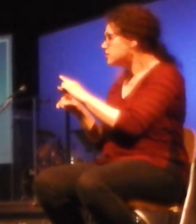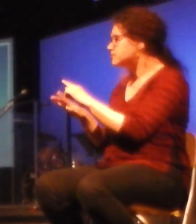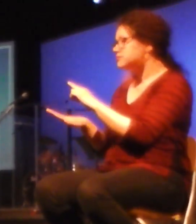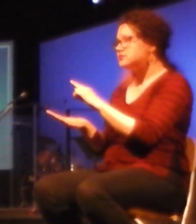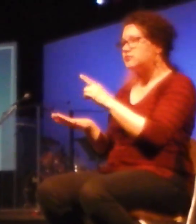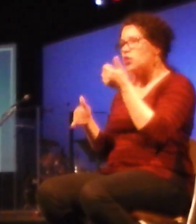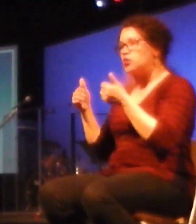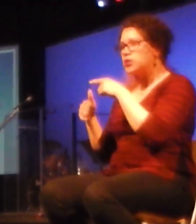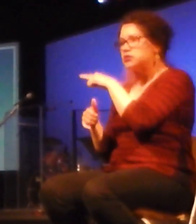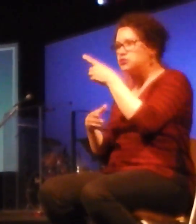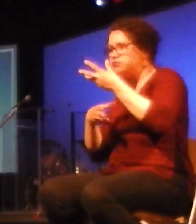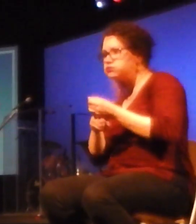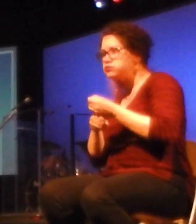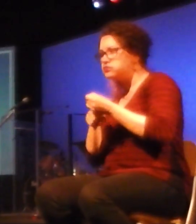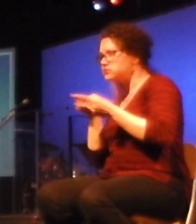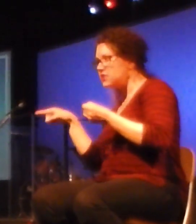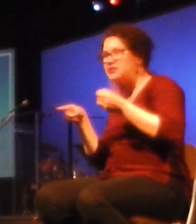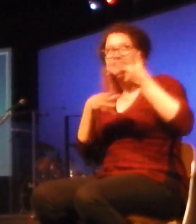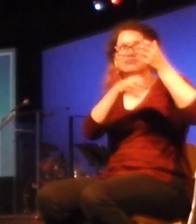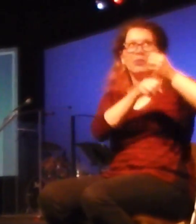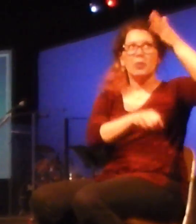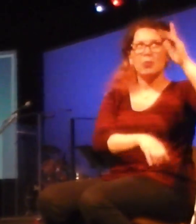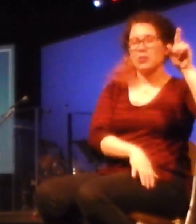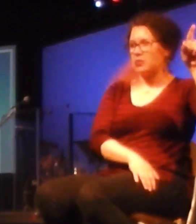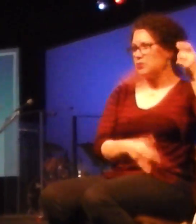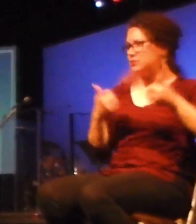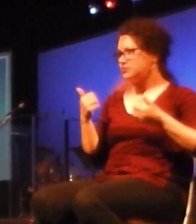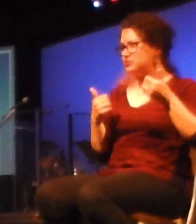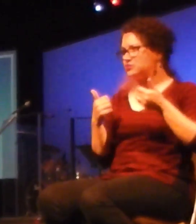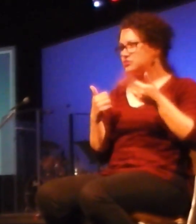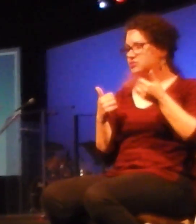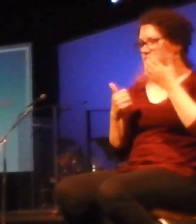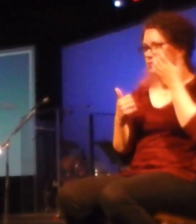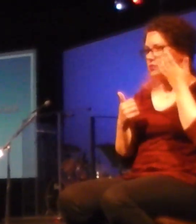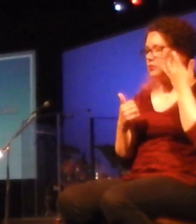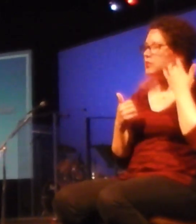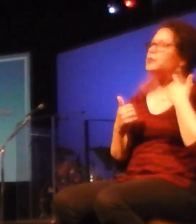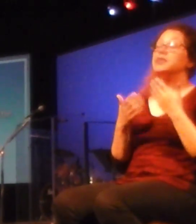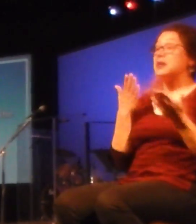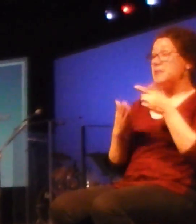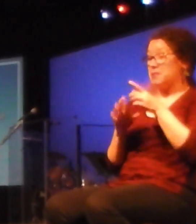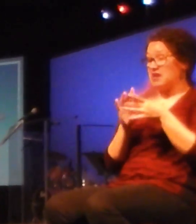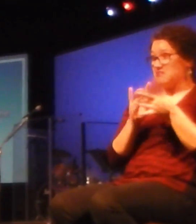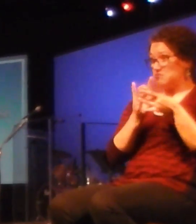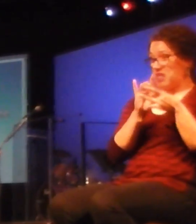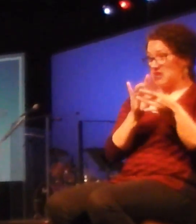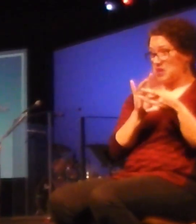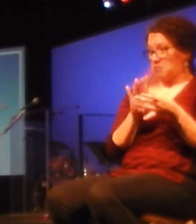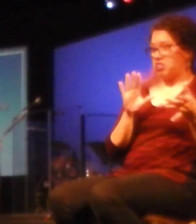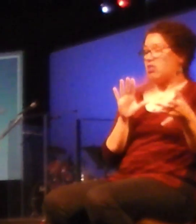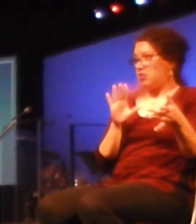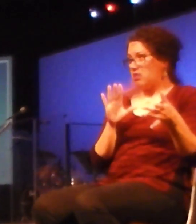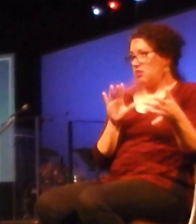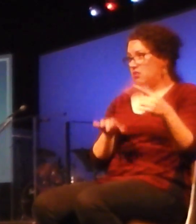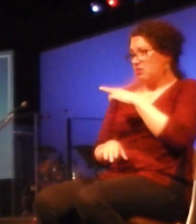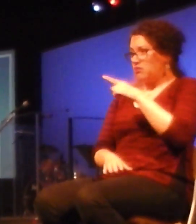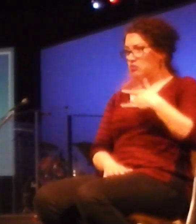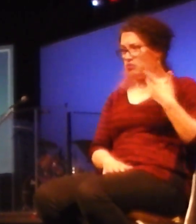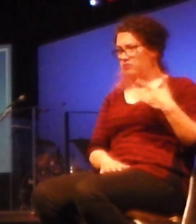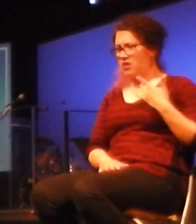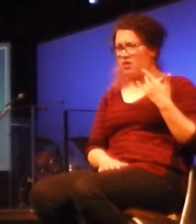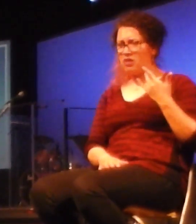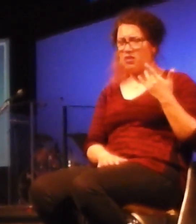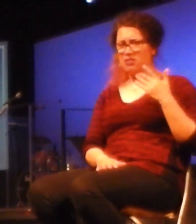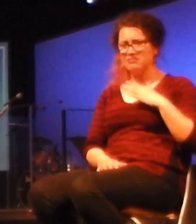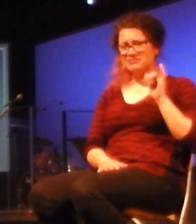loudest voice for you? Maybe it's broken relationships, and you think that relationship will never be what it once was, and so the feeling that it will never